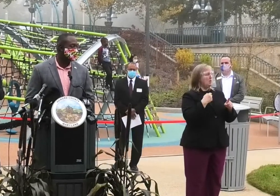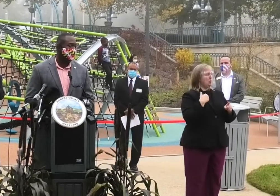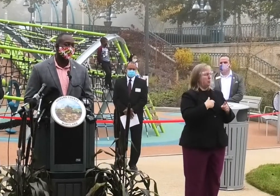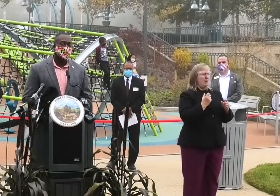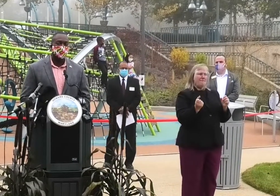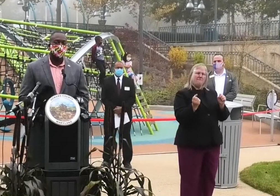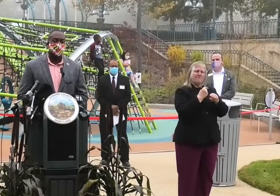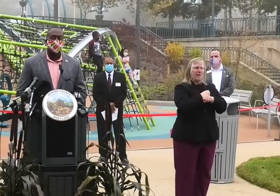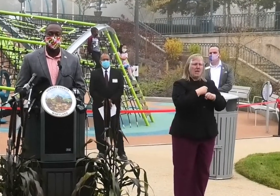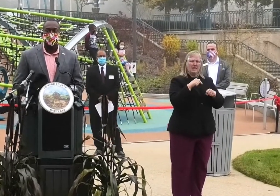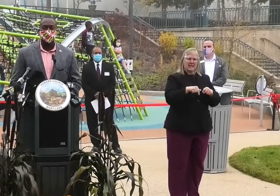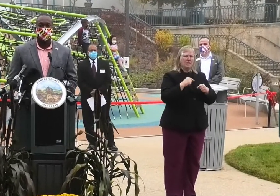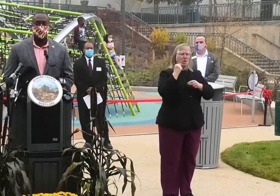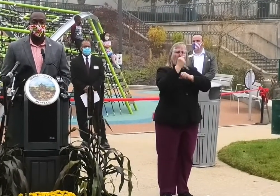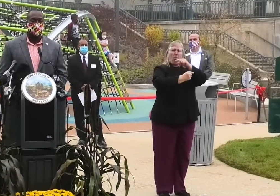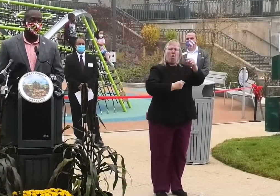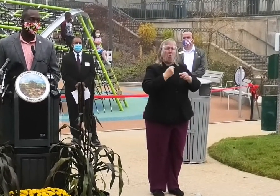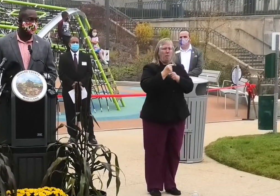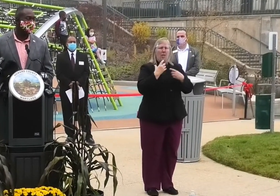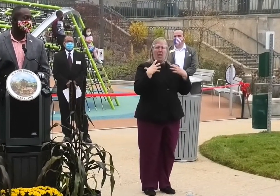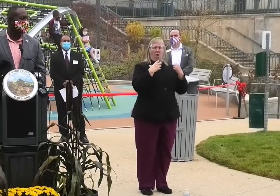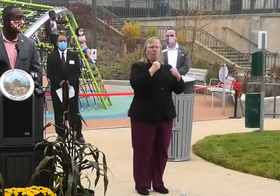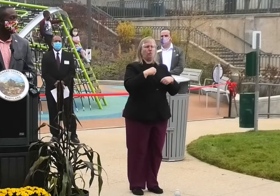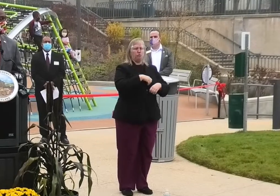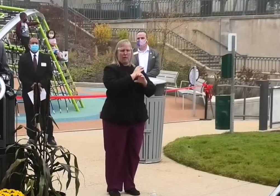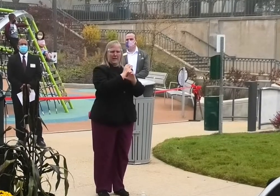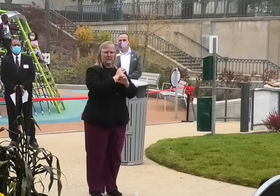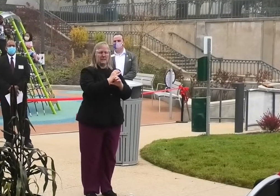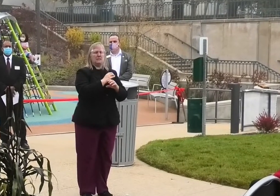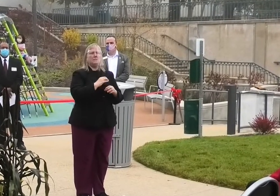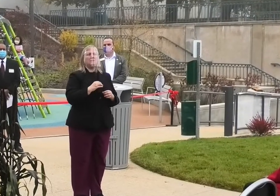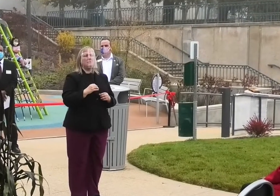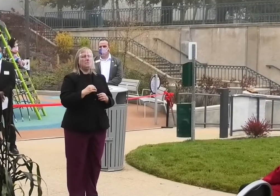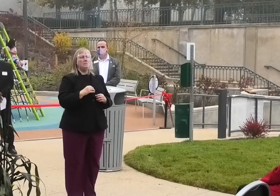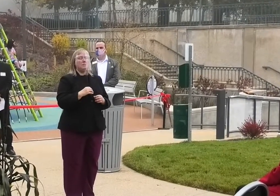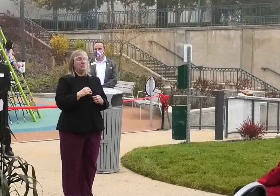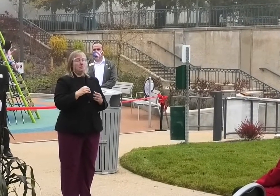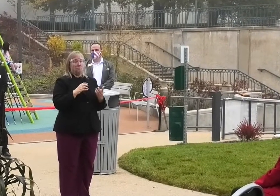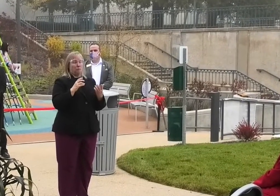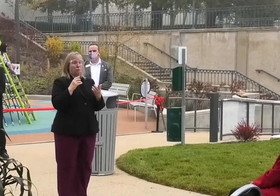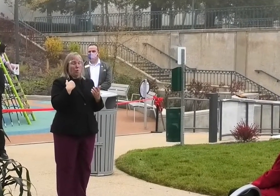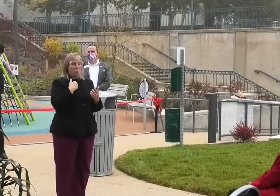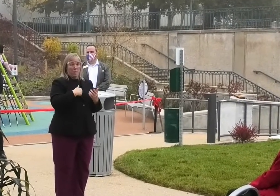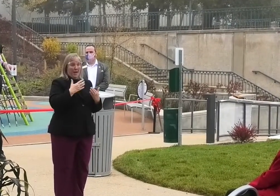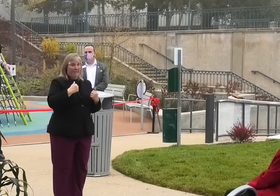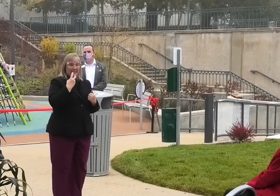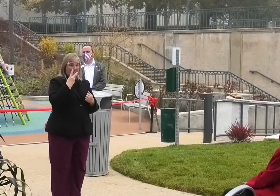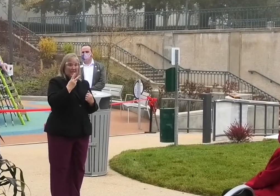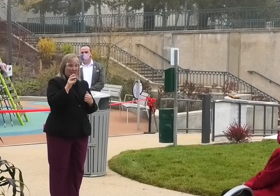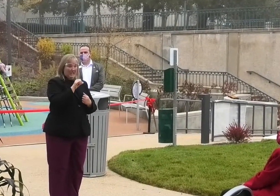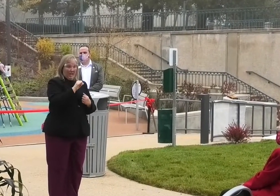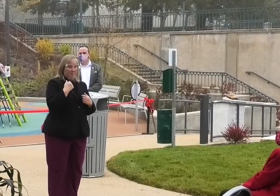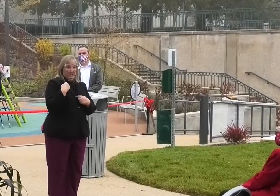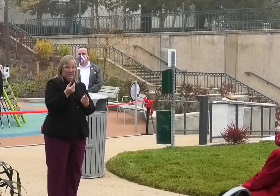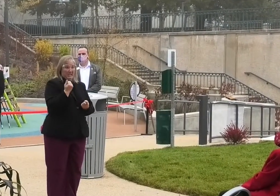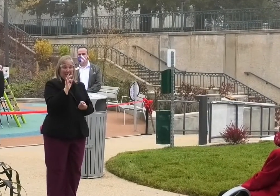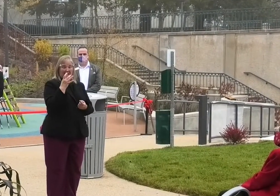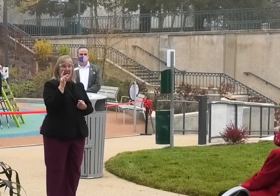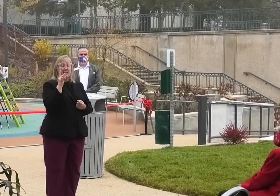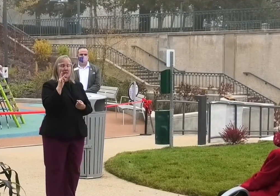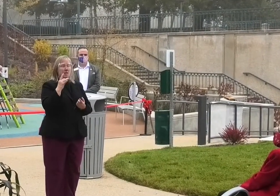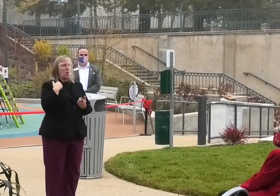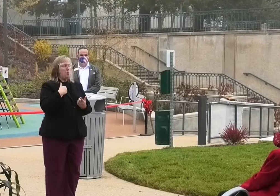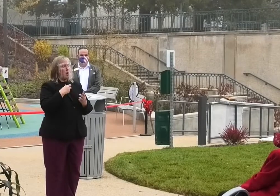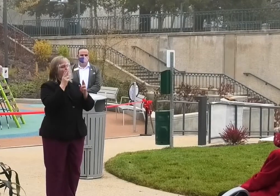this global health crisis, the likes of which we haven't seen since 1918, we are honoring